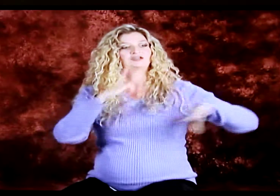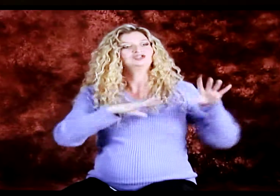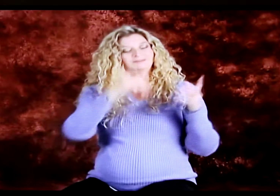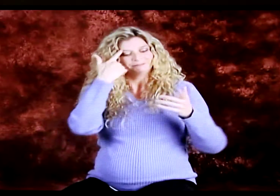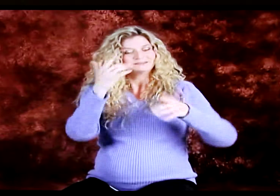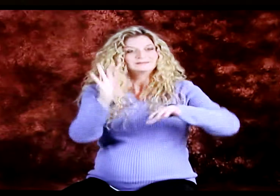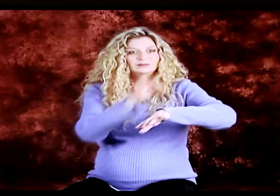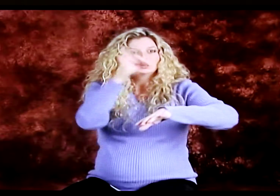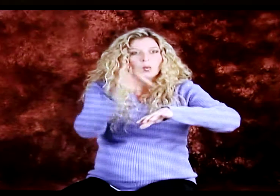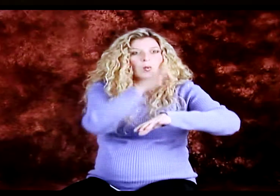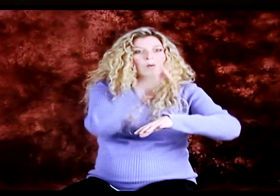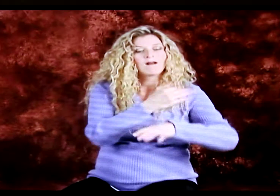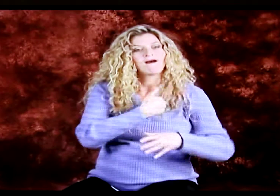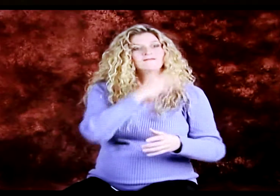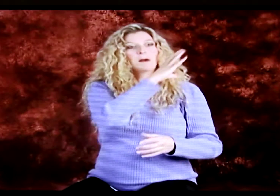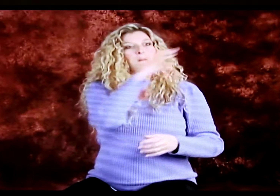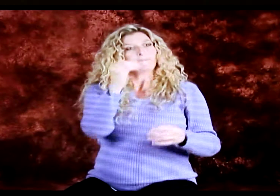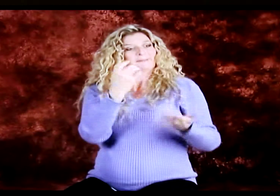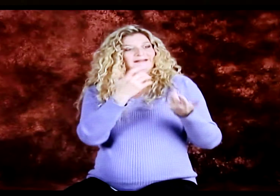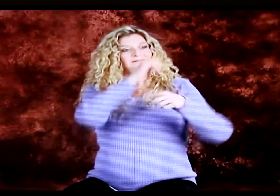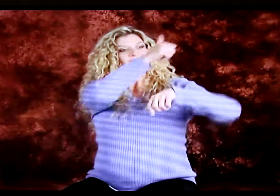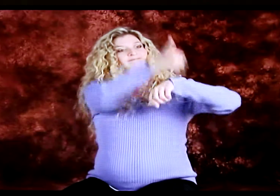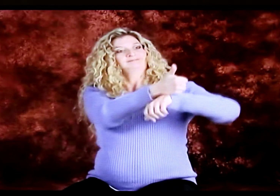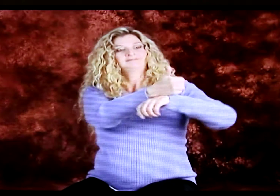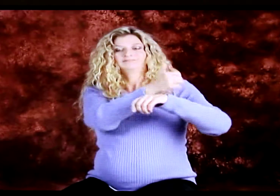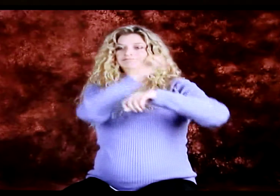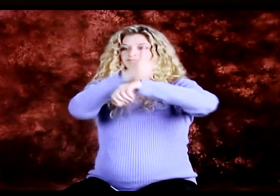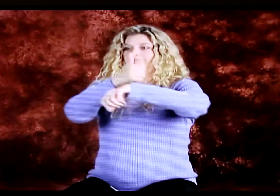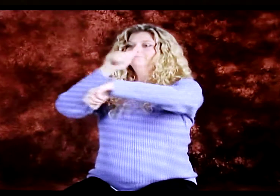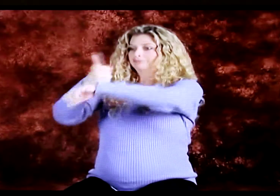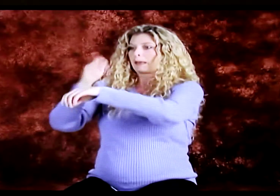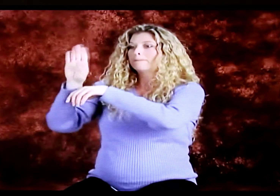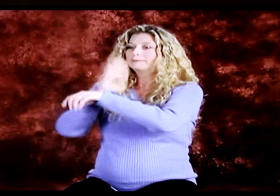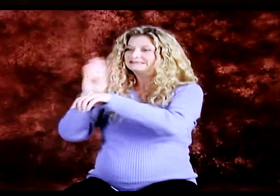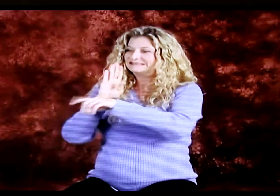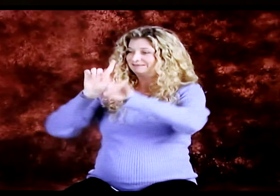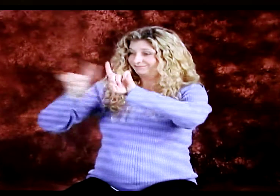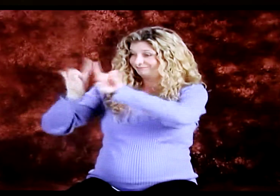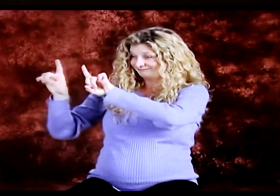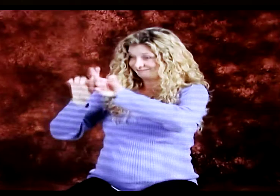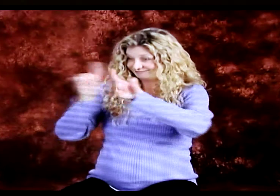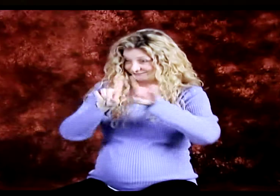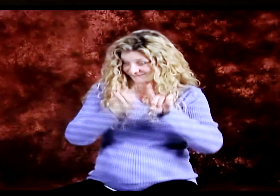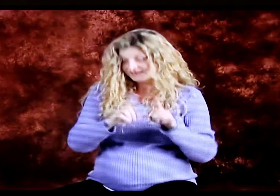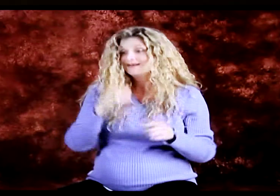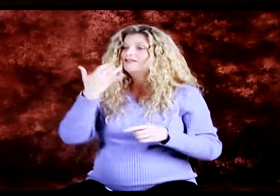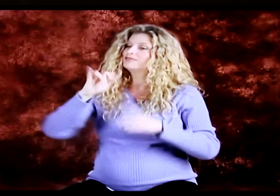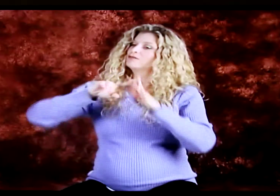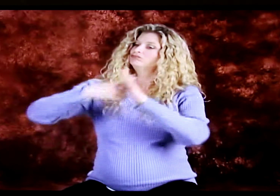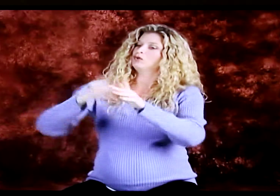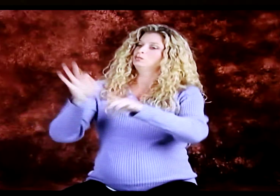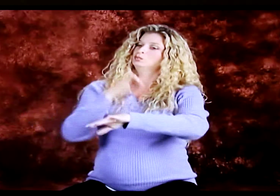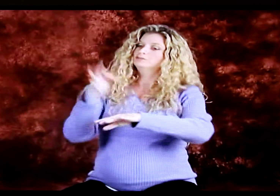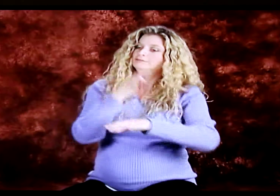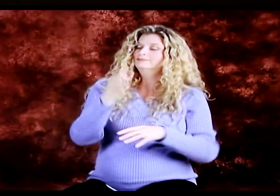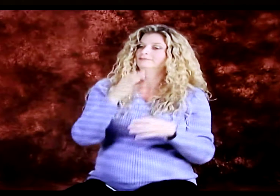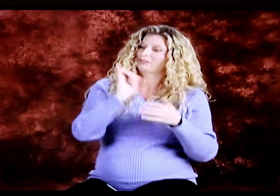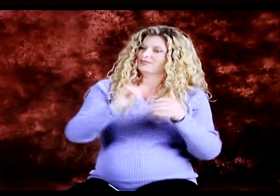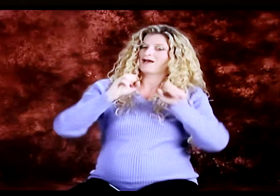would actually start, you know, their own fashions. They would sew things and start up their own businesses. You know, and